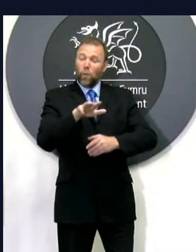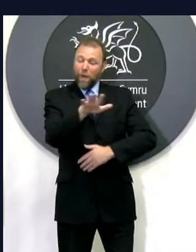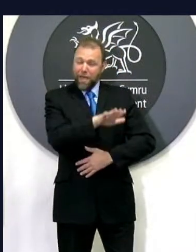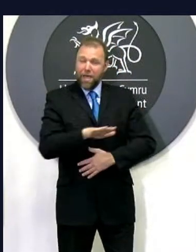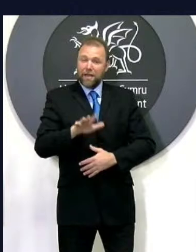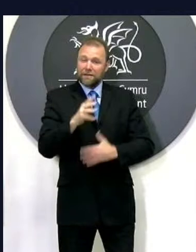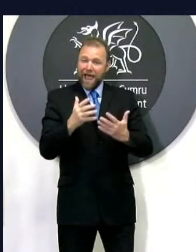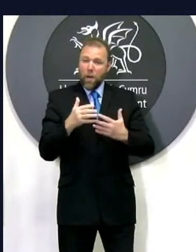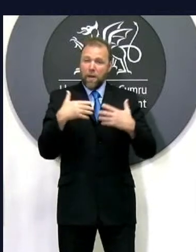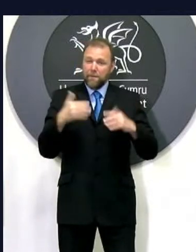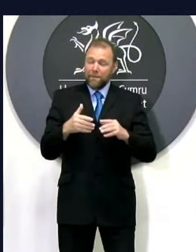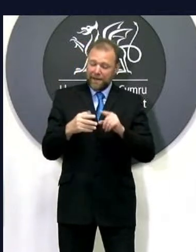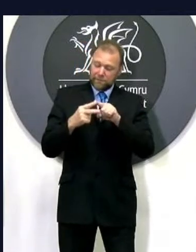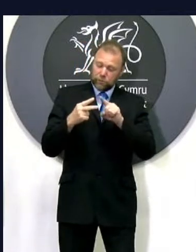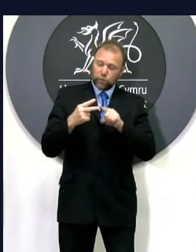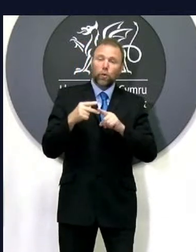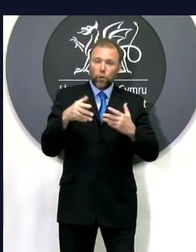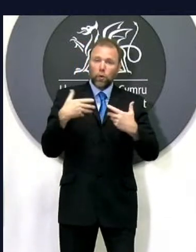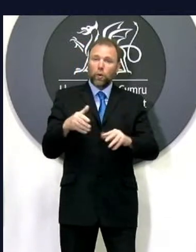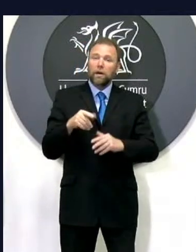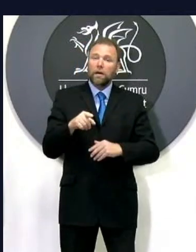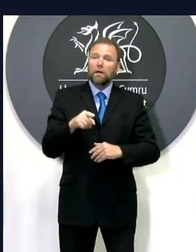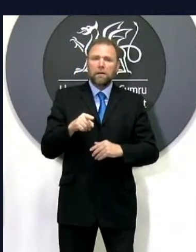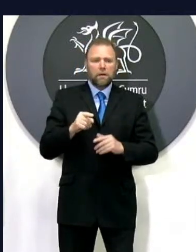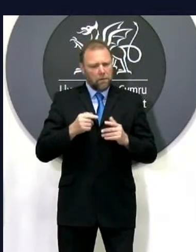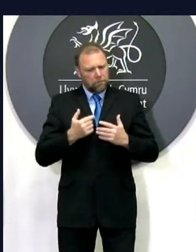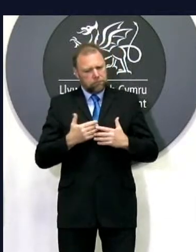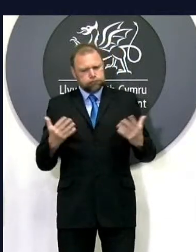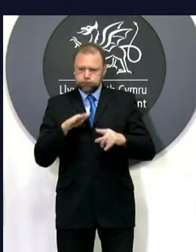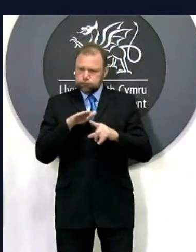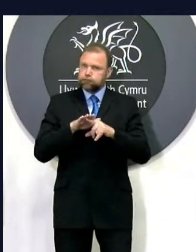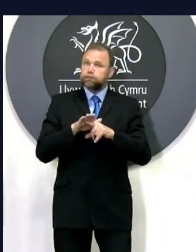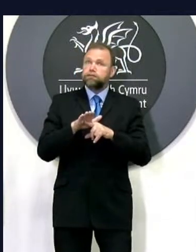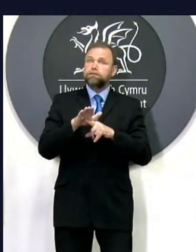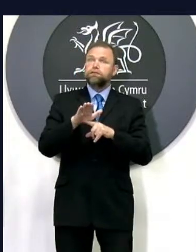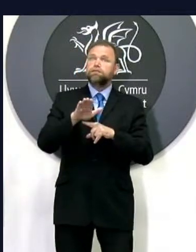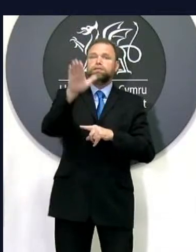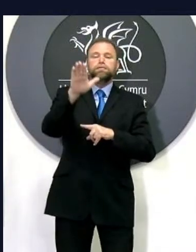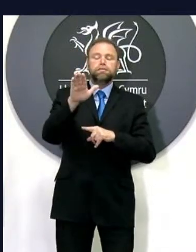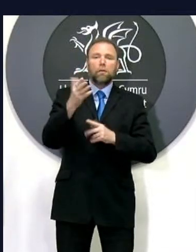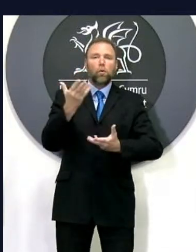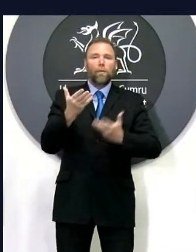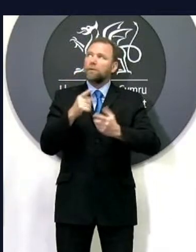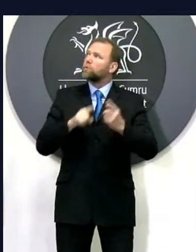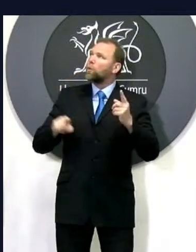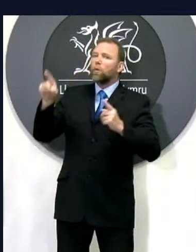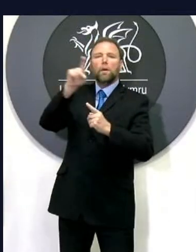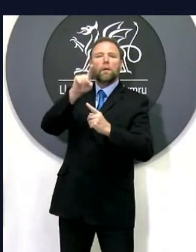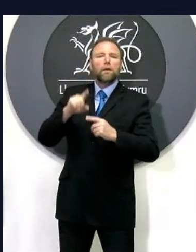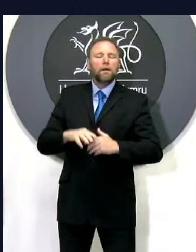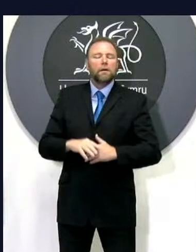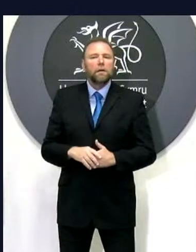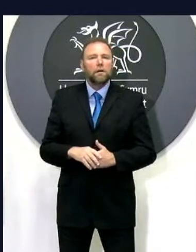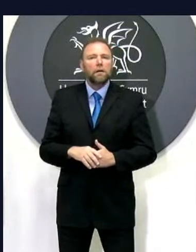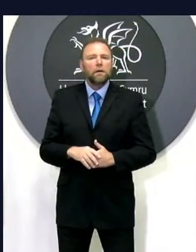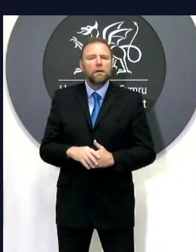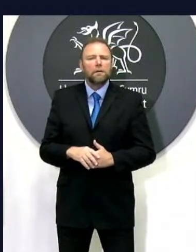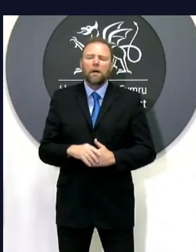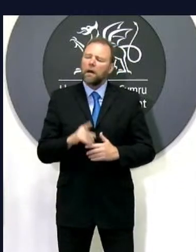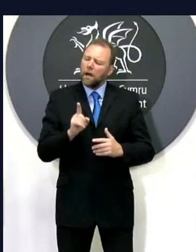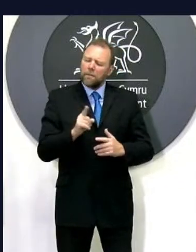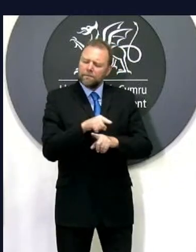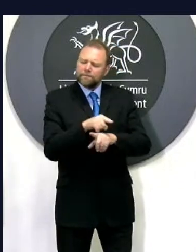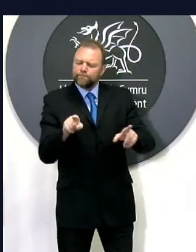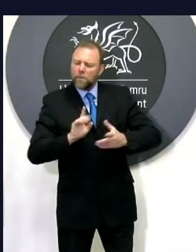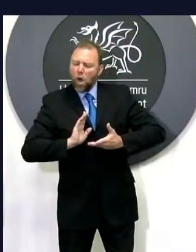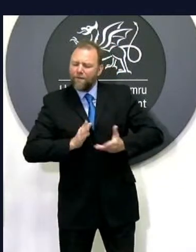vaccination is powering ahead very significantly here in Wales. Take-up is